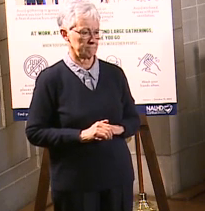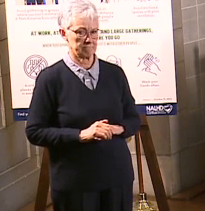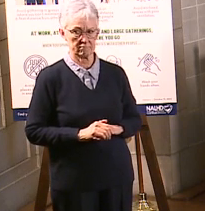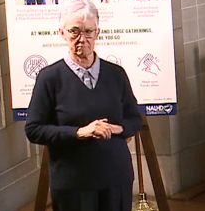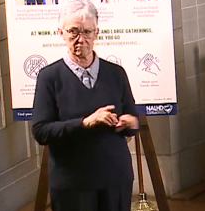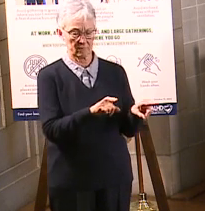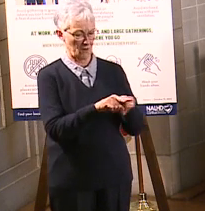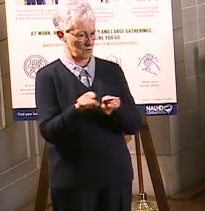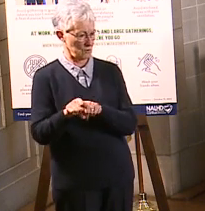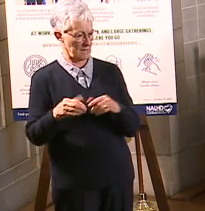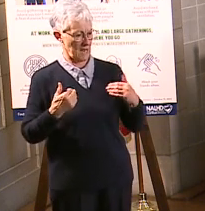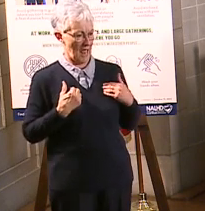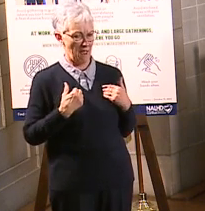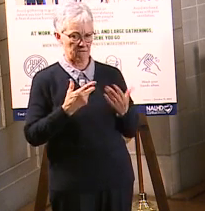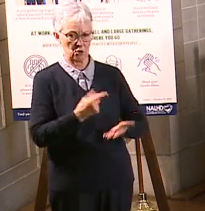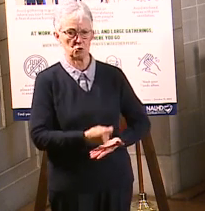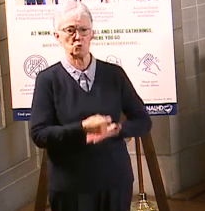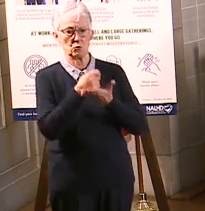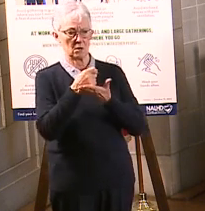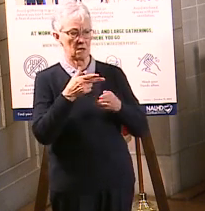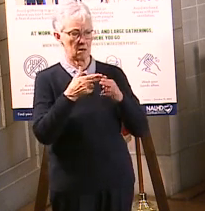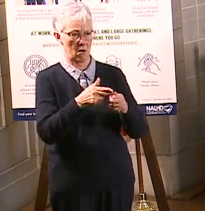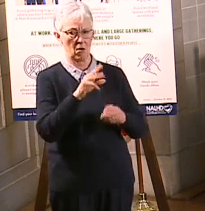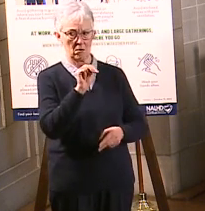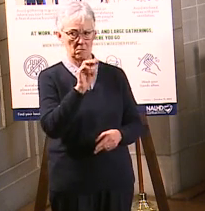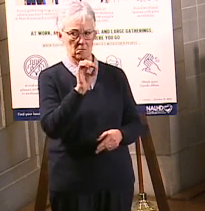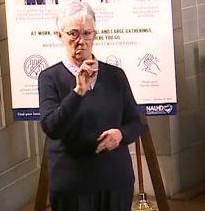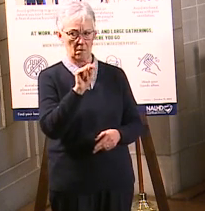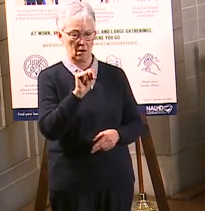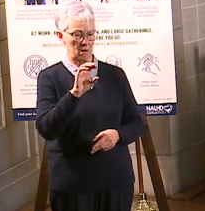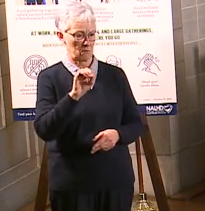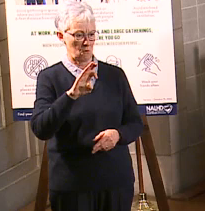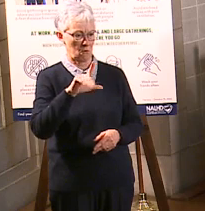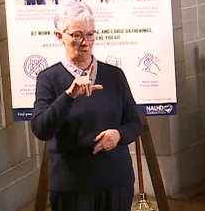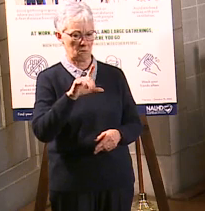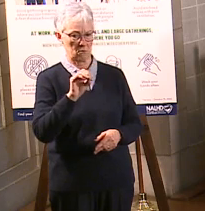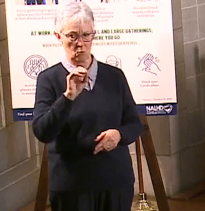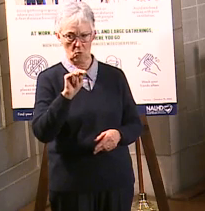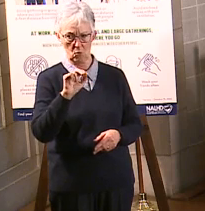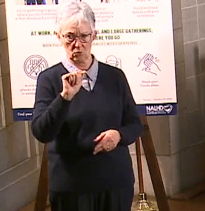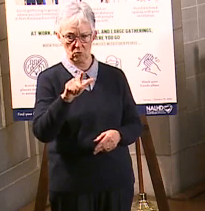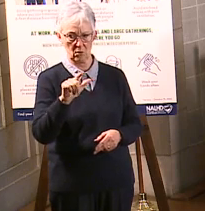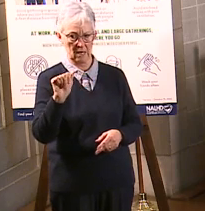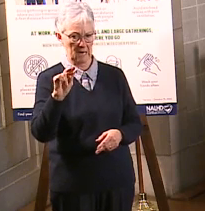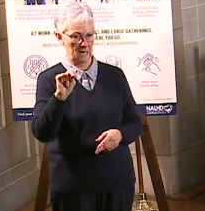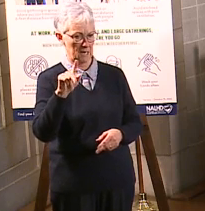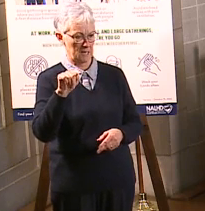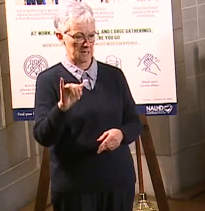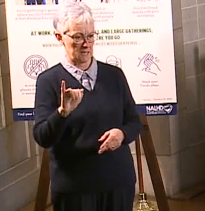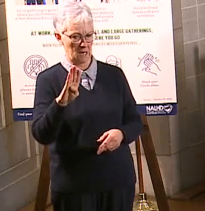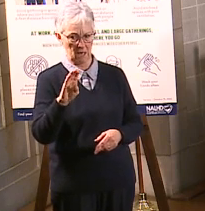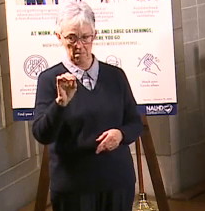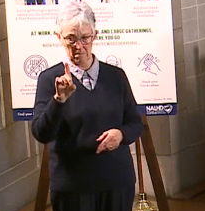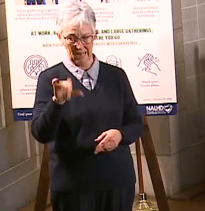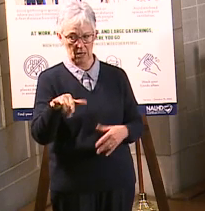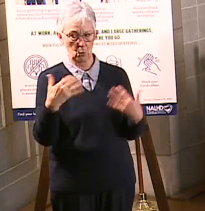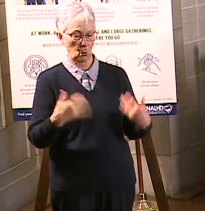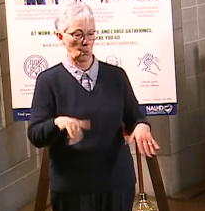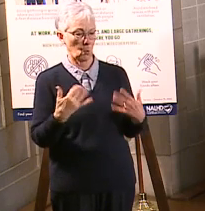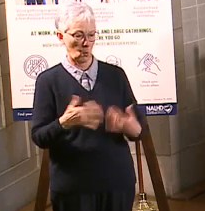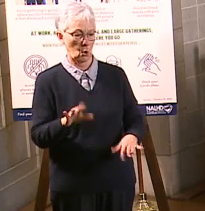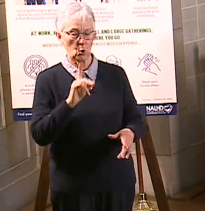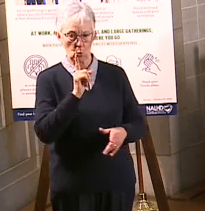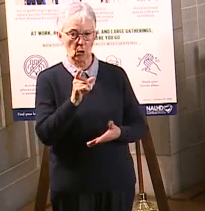for with monoclonal antibodies infusion that is really effective in keeping people out of the hospital. And especially if you're in